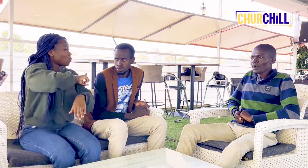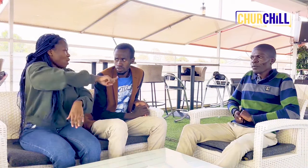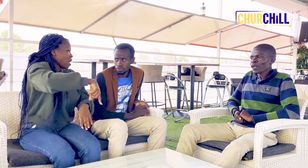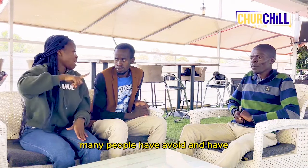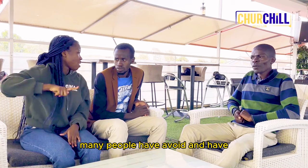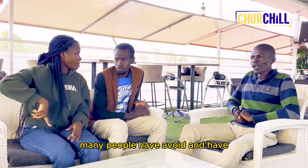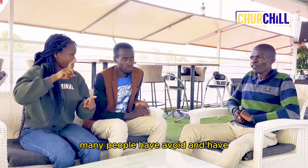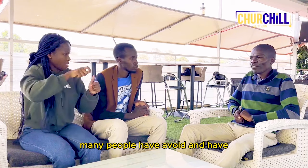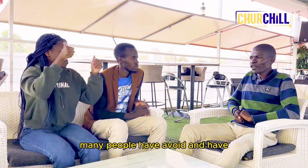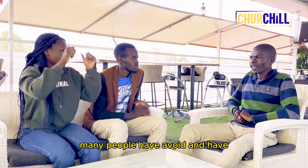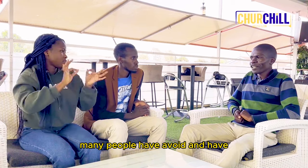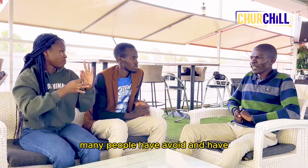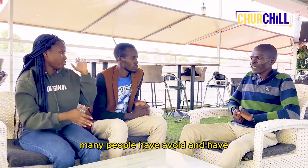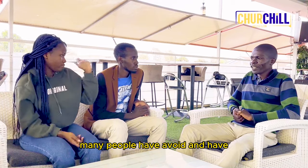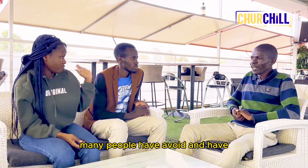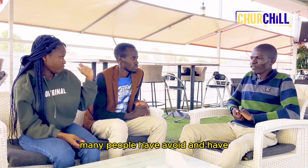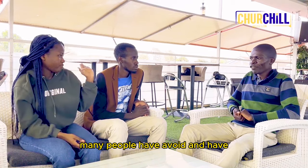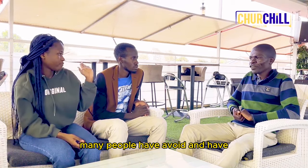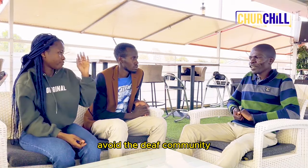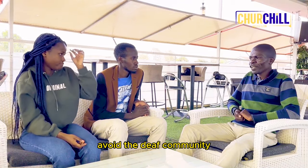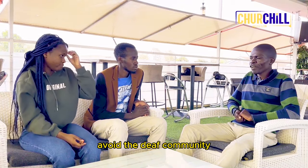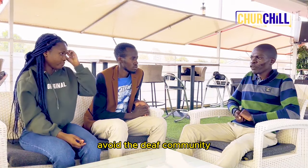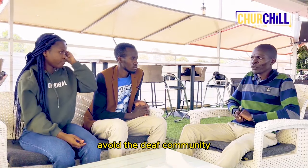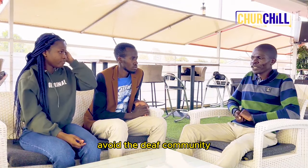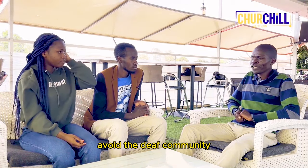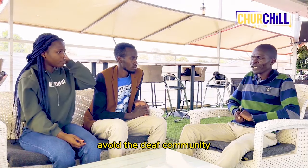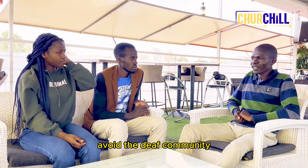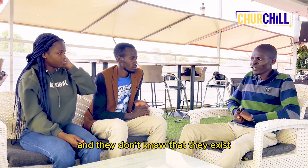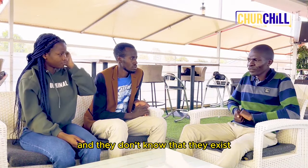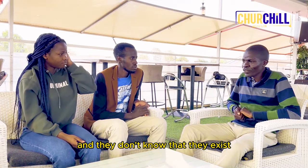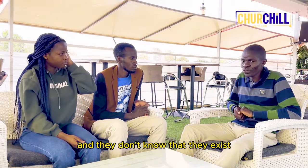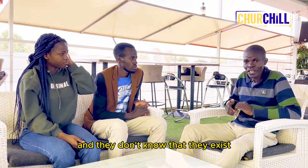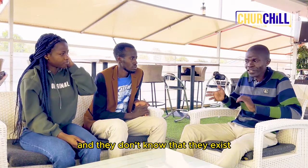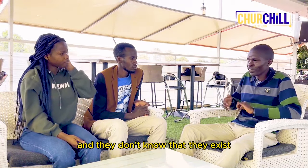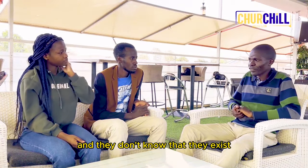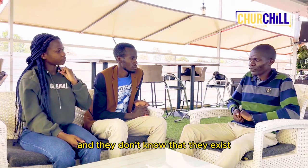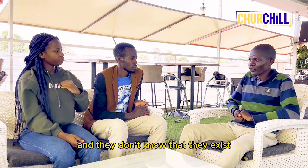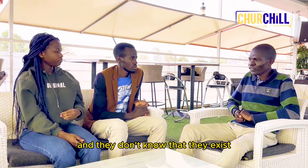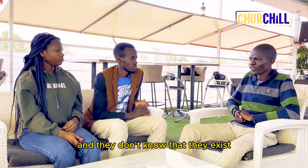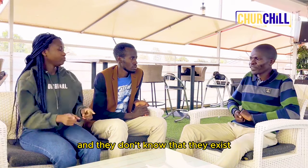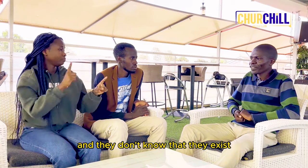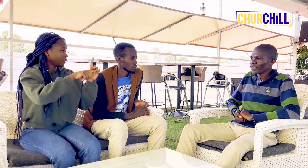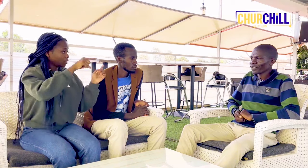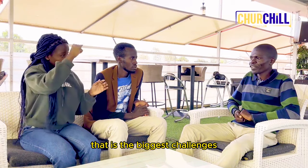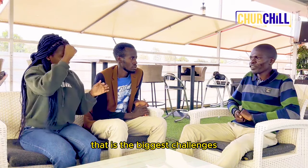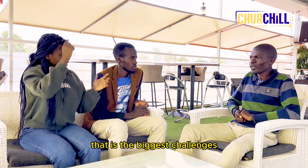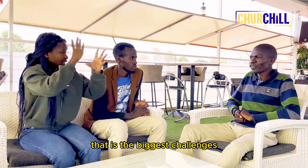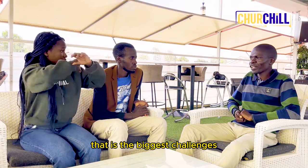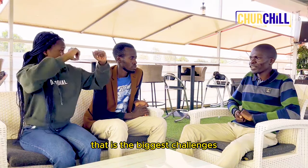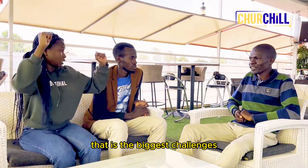Many people have avoid, and, uh, have avoid the deaf community, and they don't know that they, they exist. That is the biggest challenges.